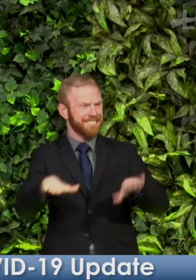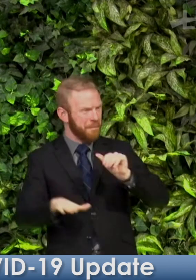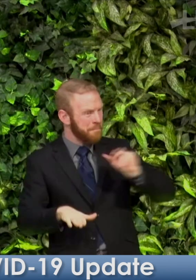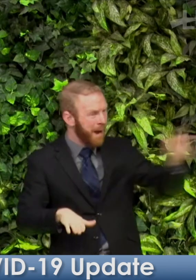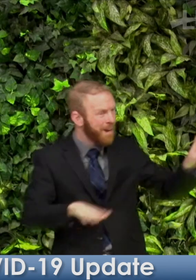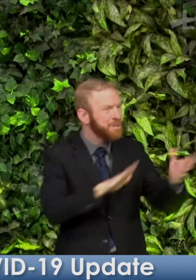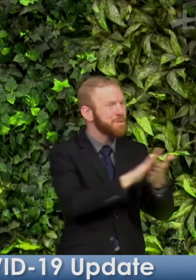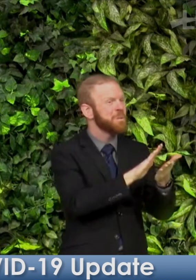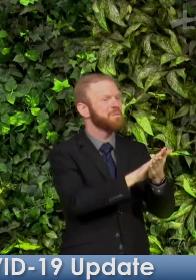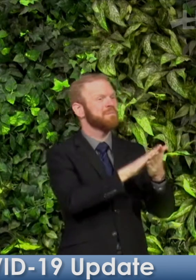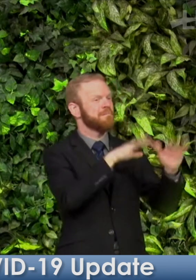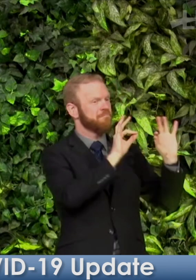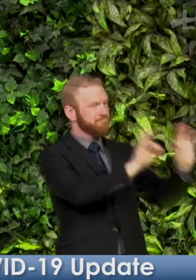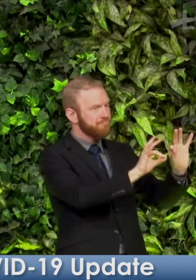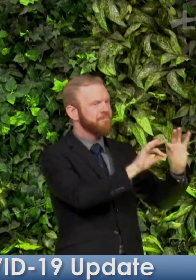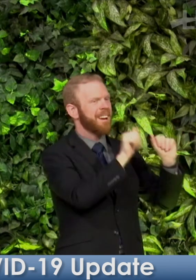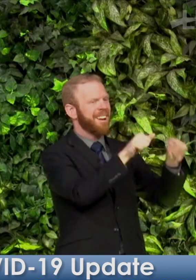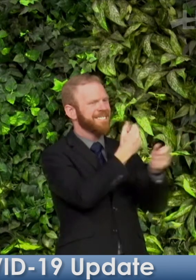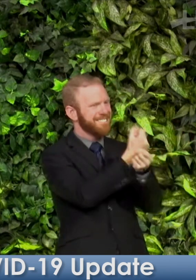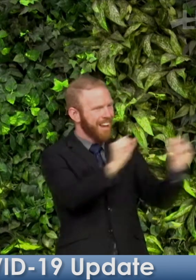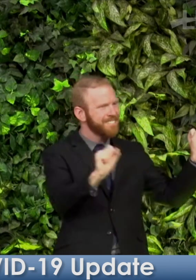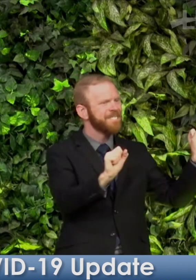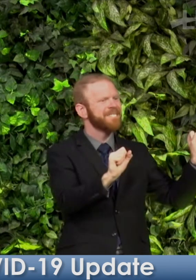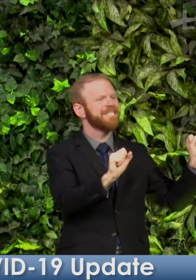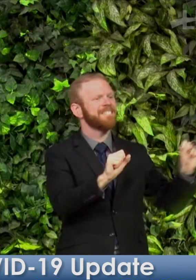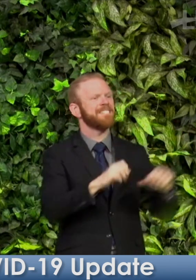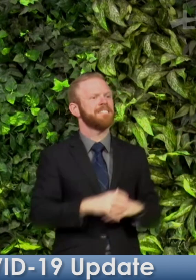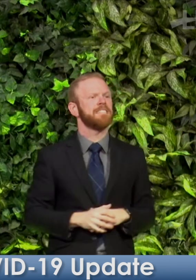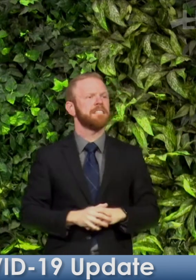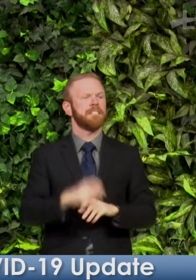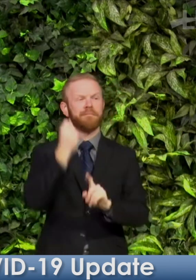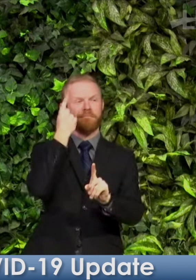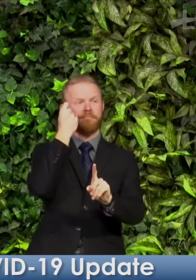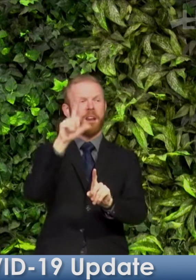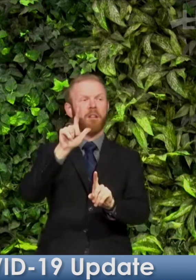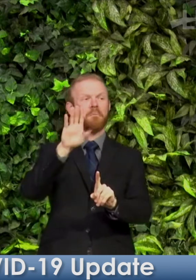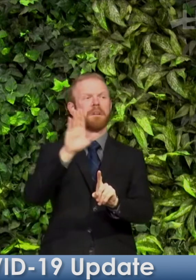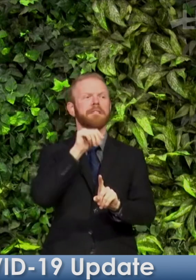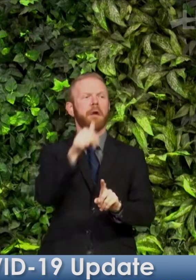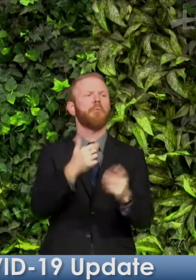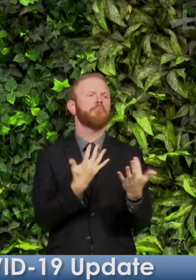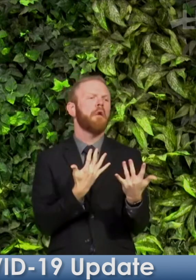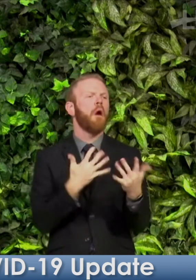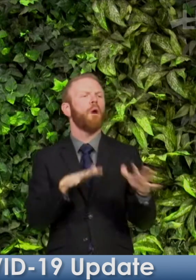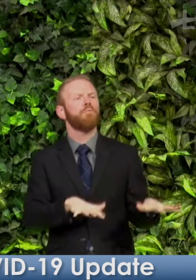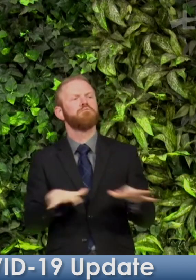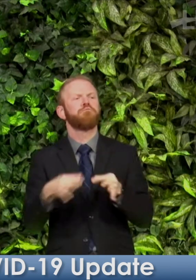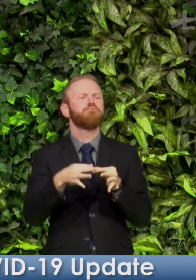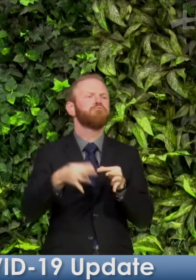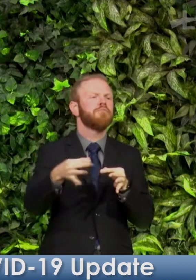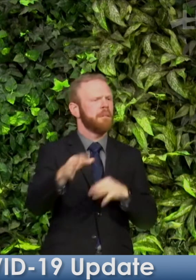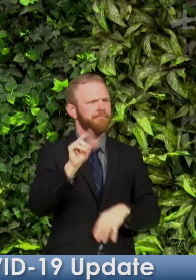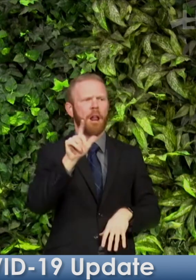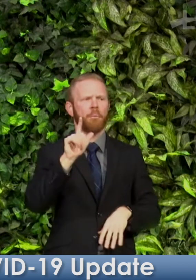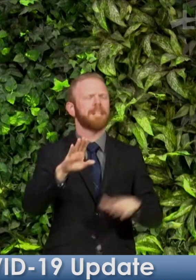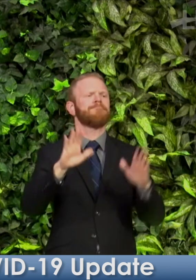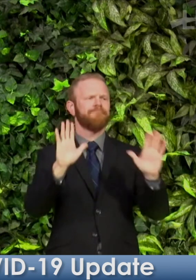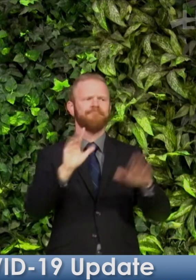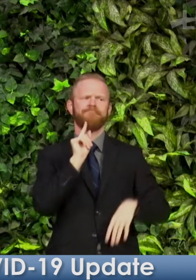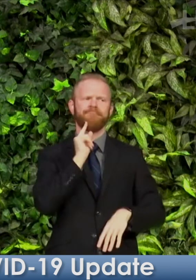safely. And Long Beach is not waiting around to do that. This mayor has been doing that for weeks and